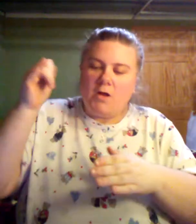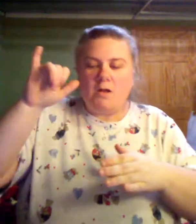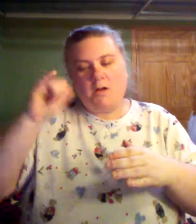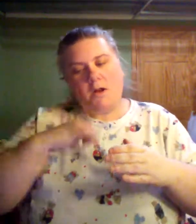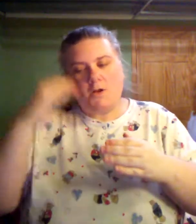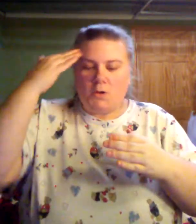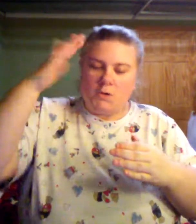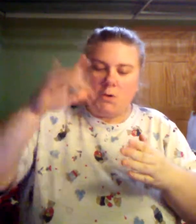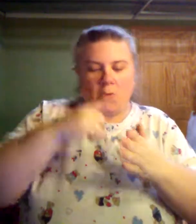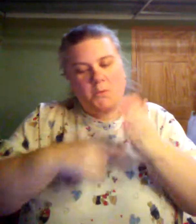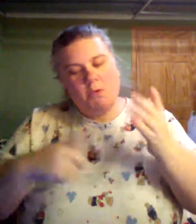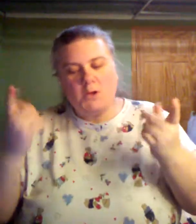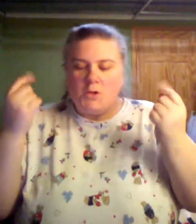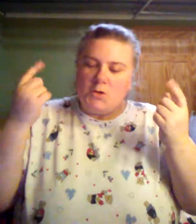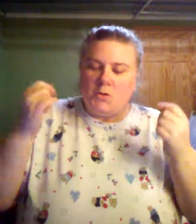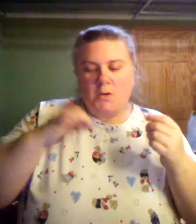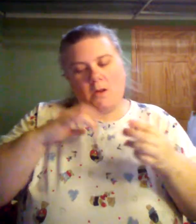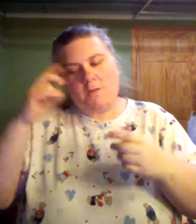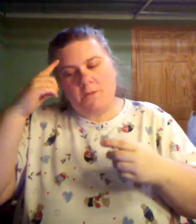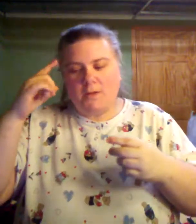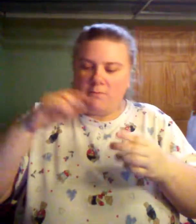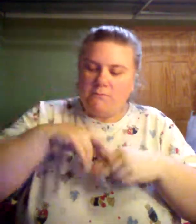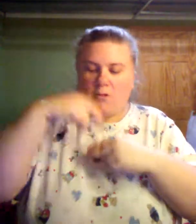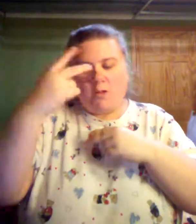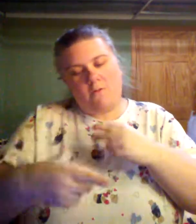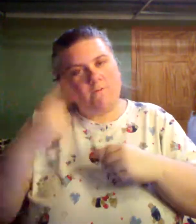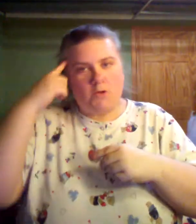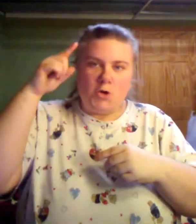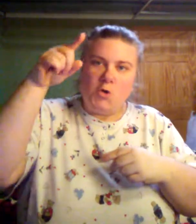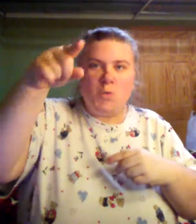I don't know where to live, I think I'm falling for you